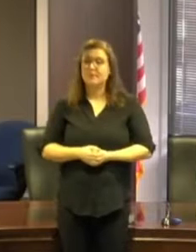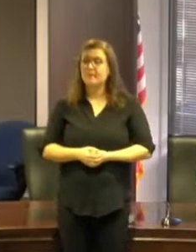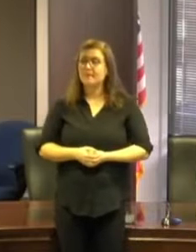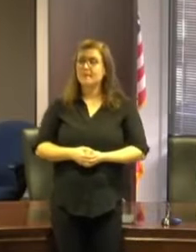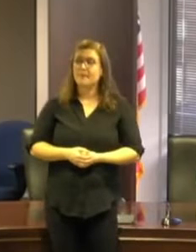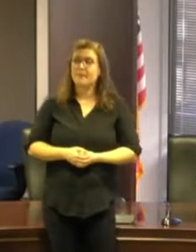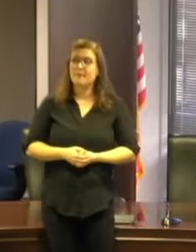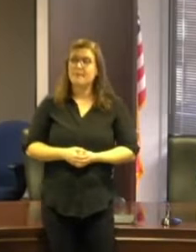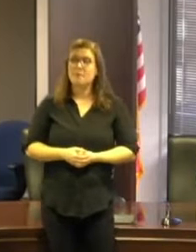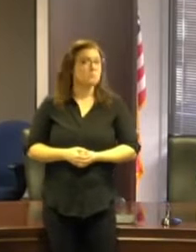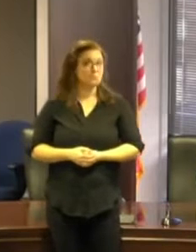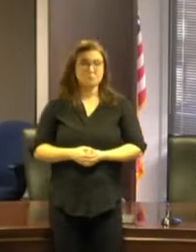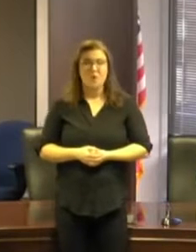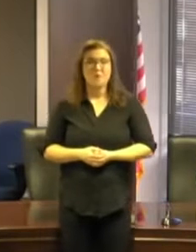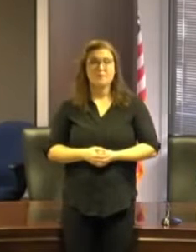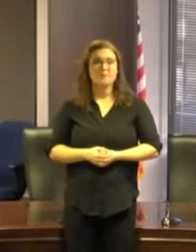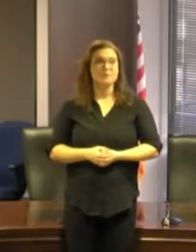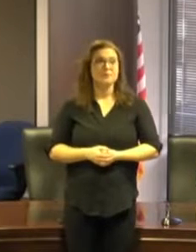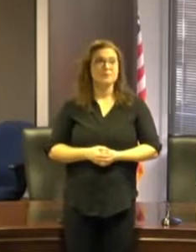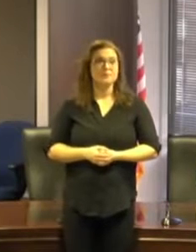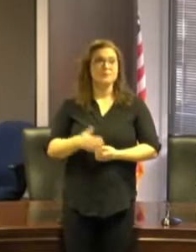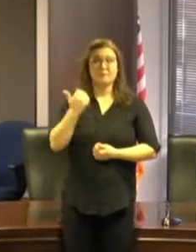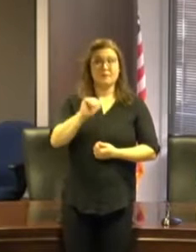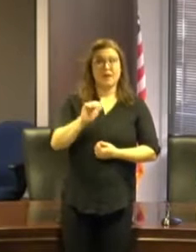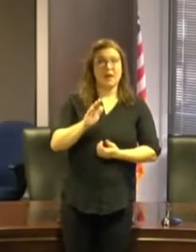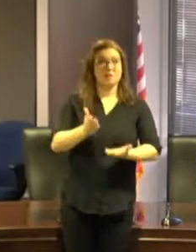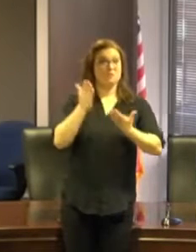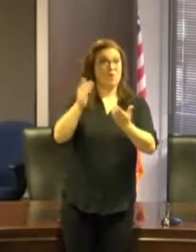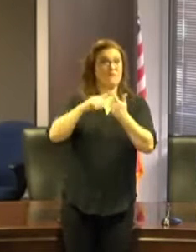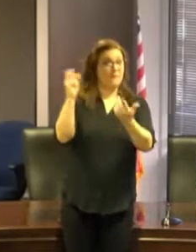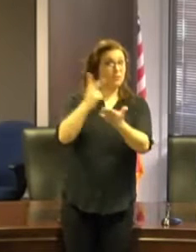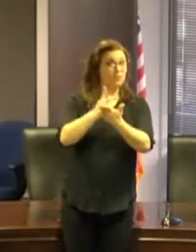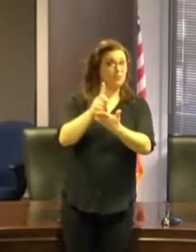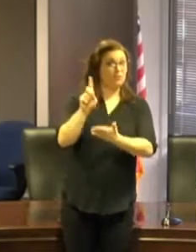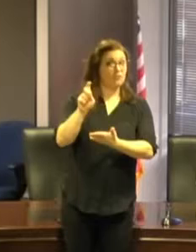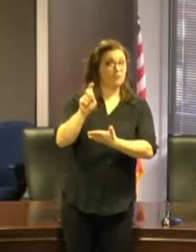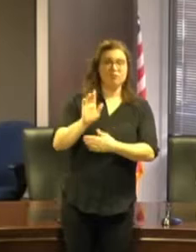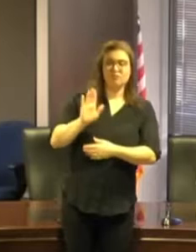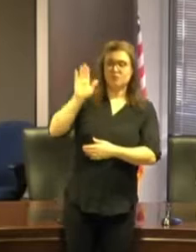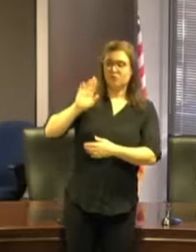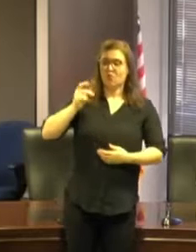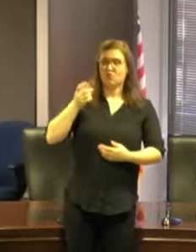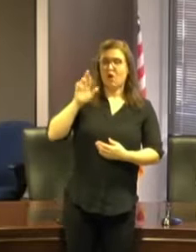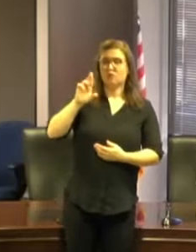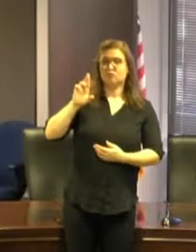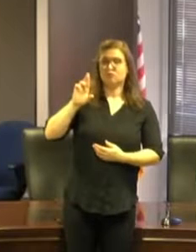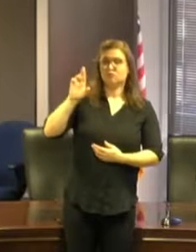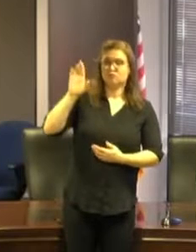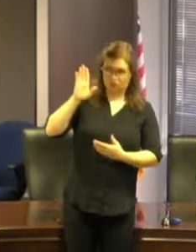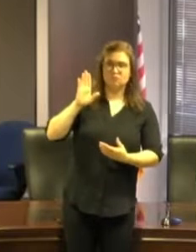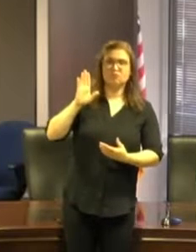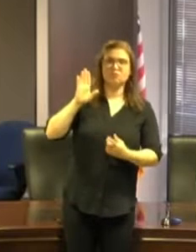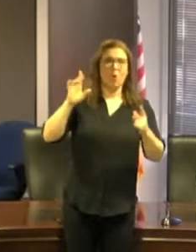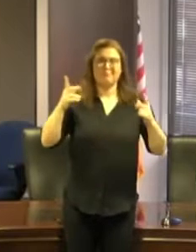Hearing none, is there a motion for approval for initial adoption? Roger Folsom. This is David Cruz. I make a motion for